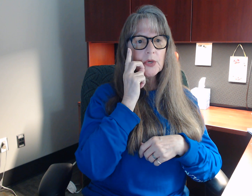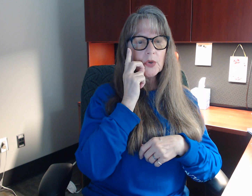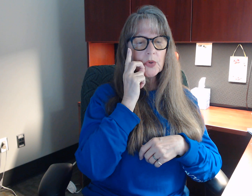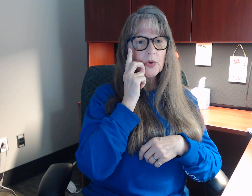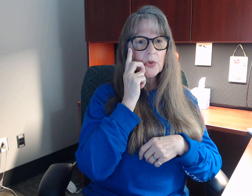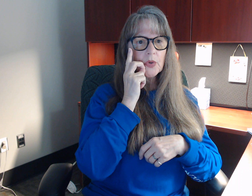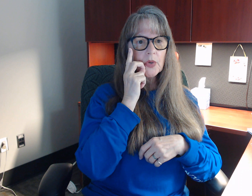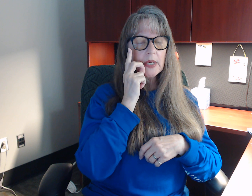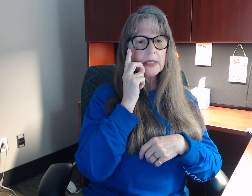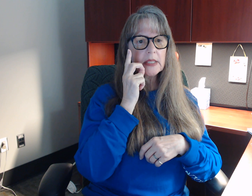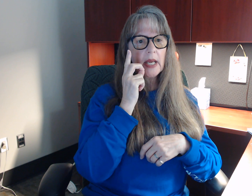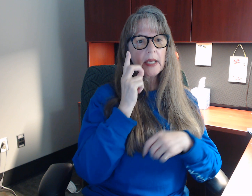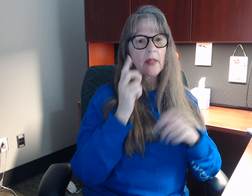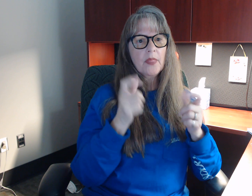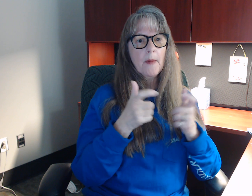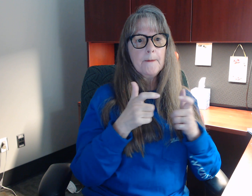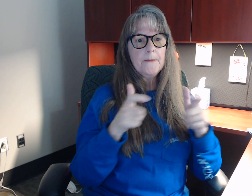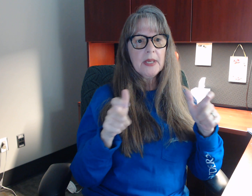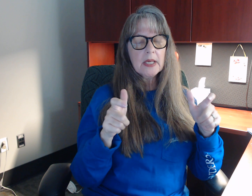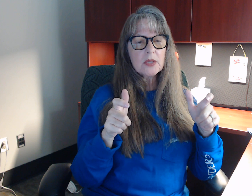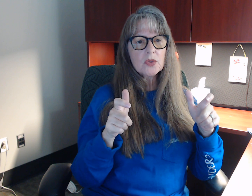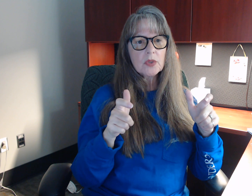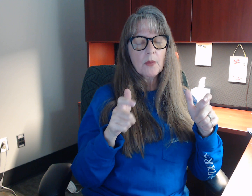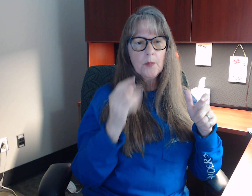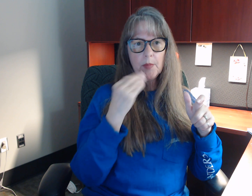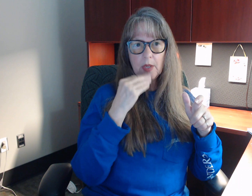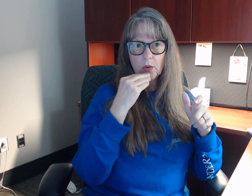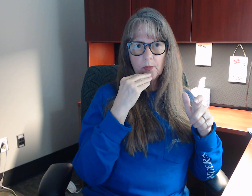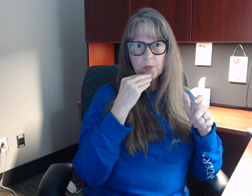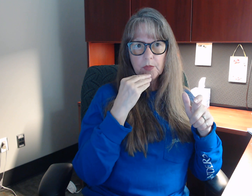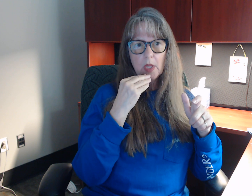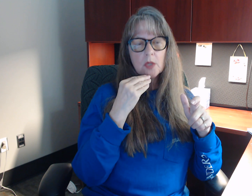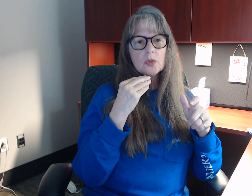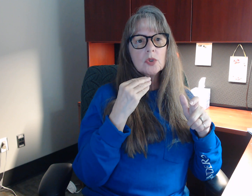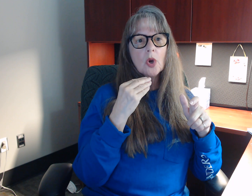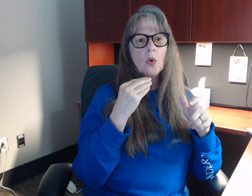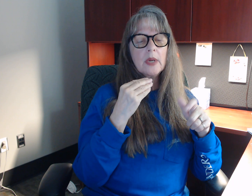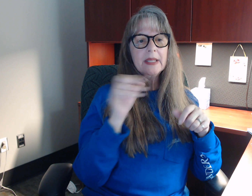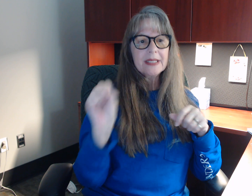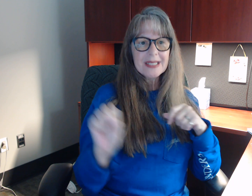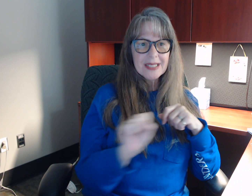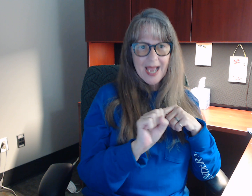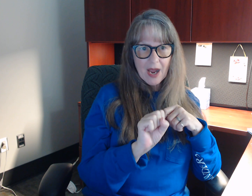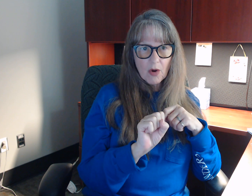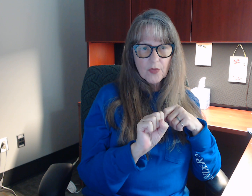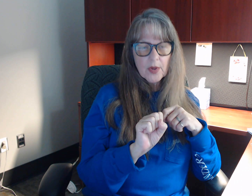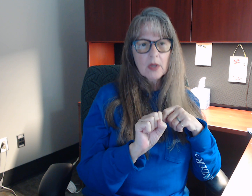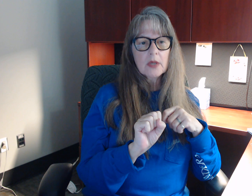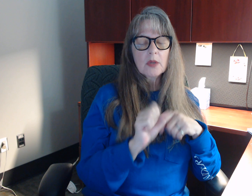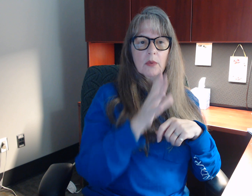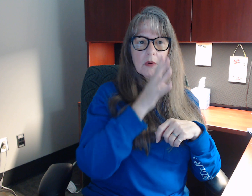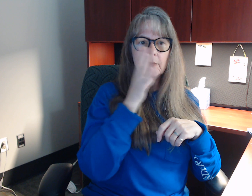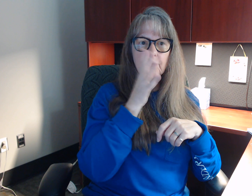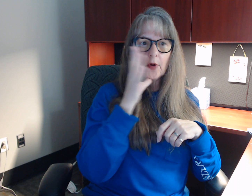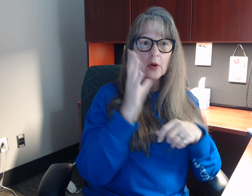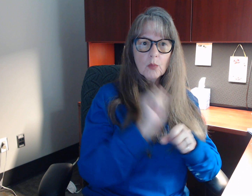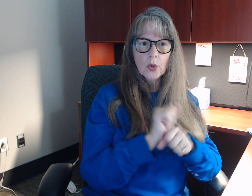Dinner is like the biggest meal. So in the South, because they were farm